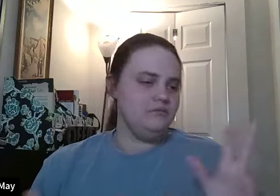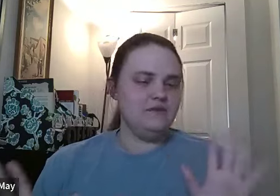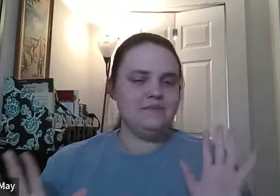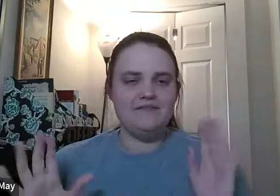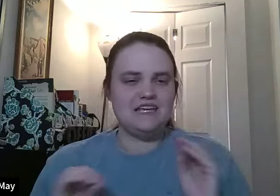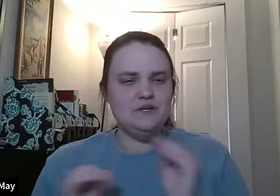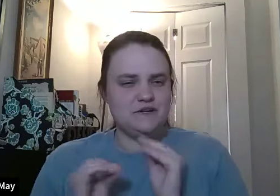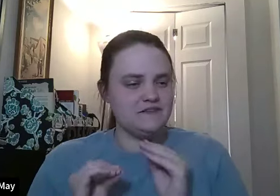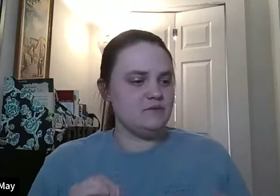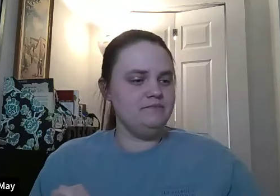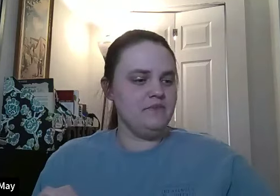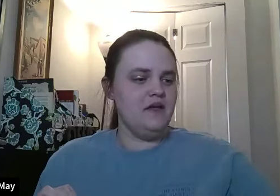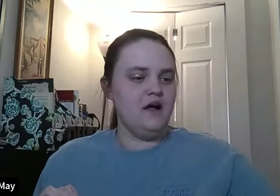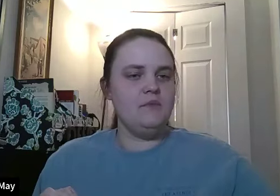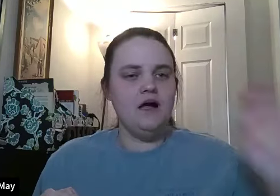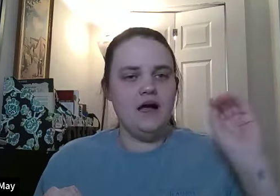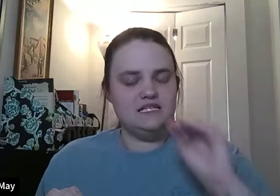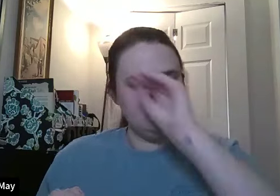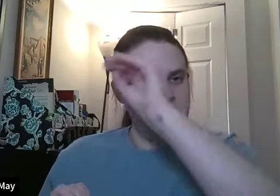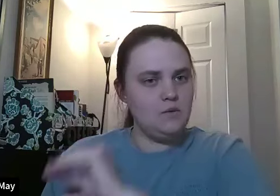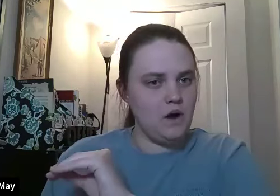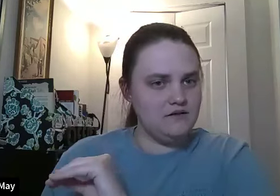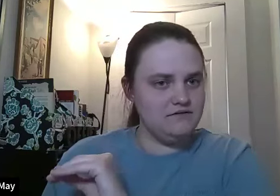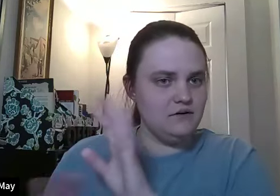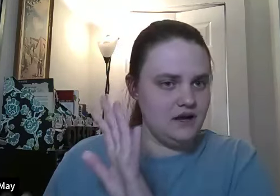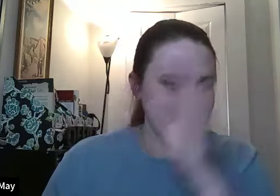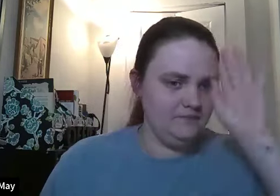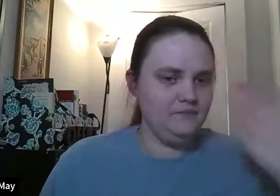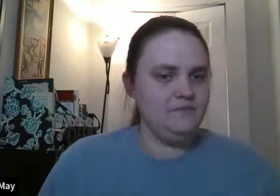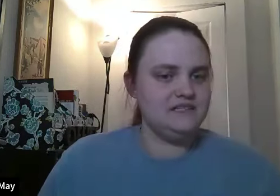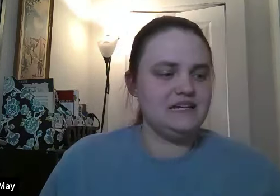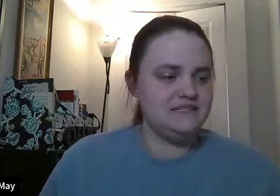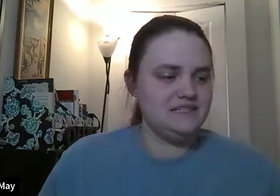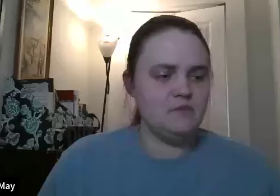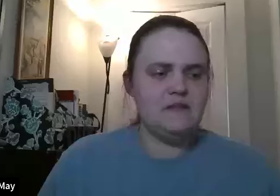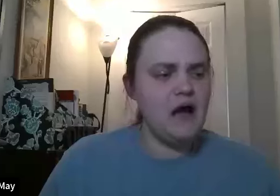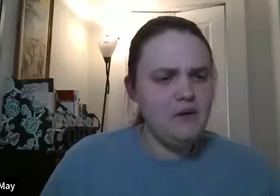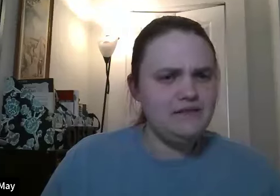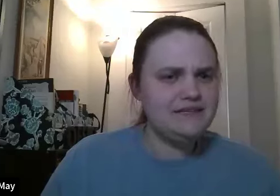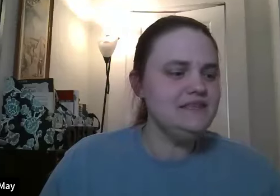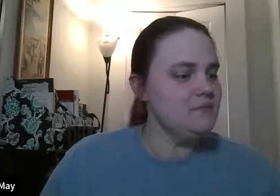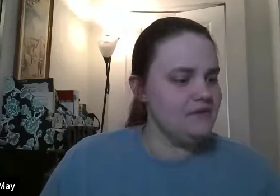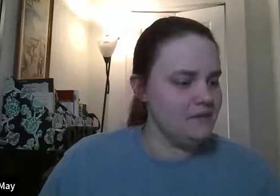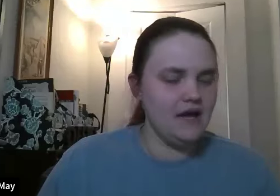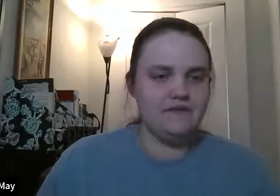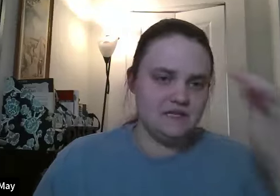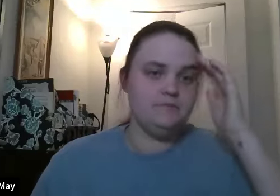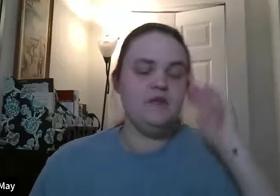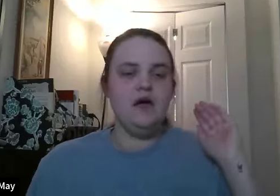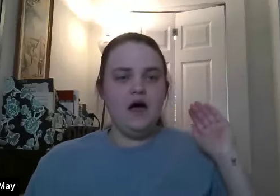let me add this. I always forget this one. Husband and wife, okay? Because I could see someone being like, well, how would I list them? Let me add these here.